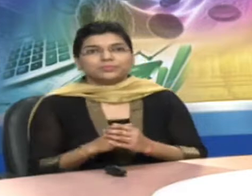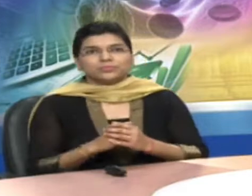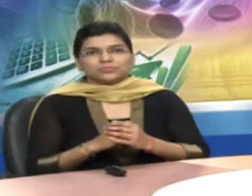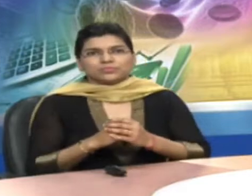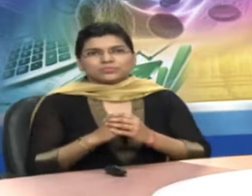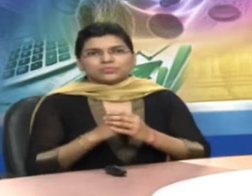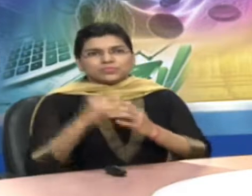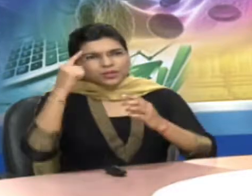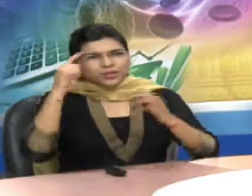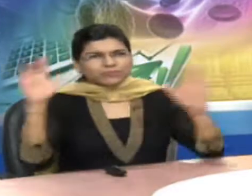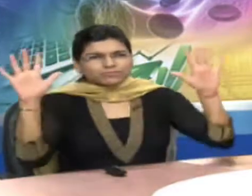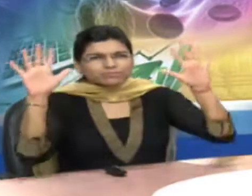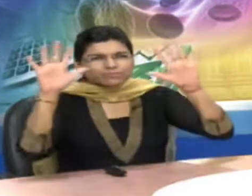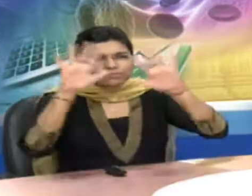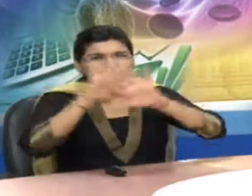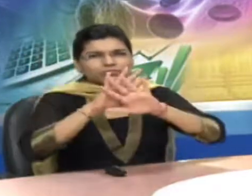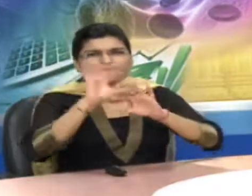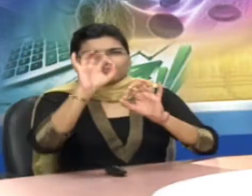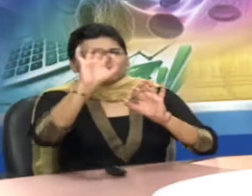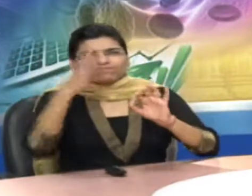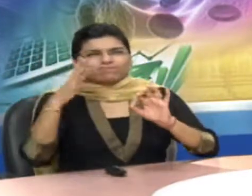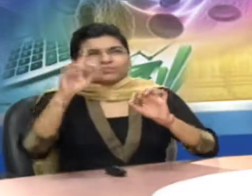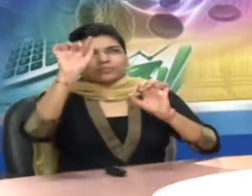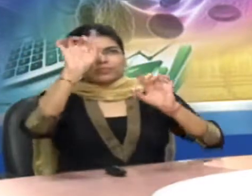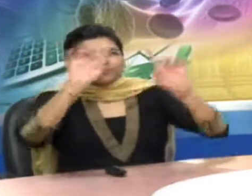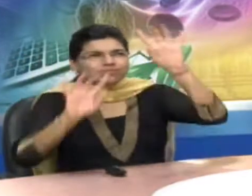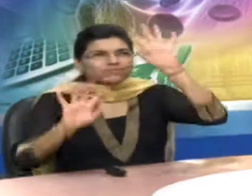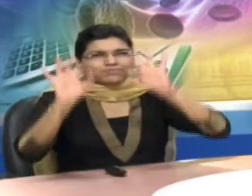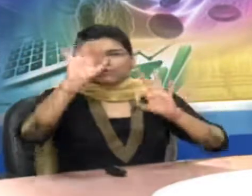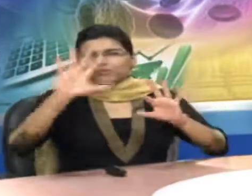First word, stormy.